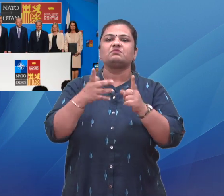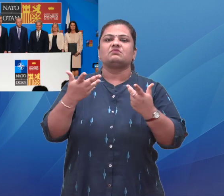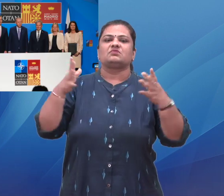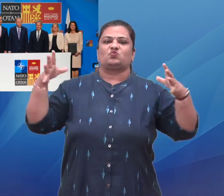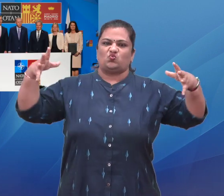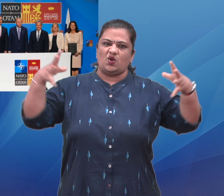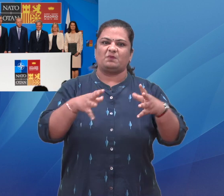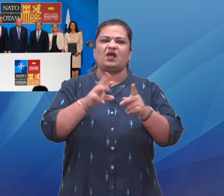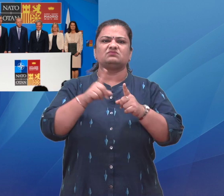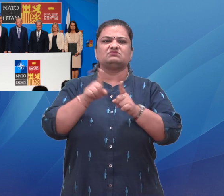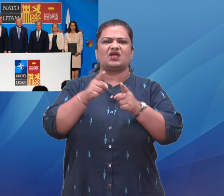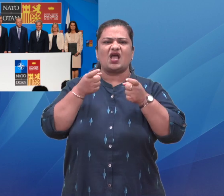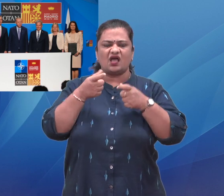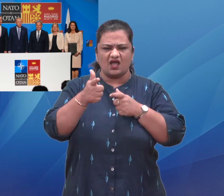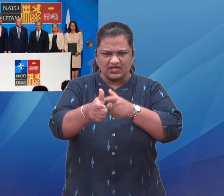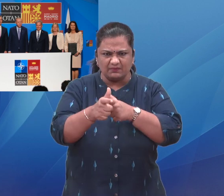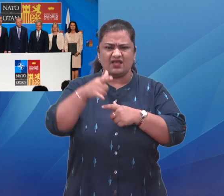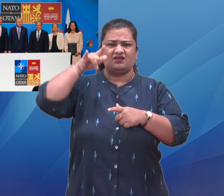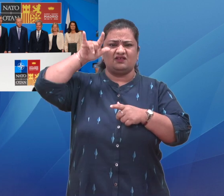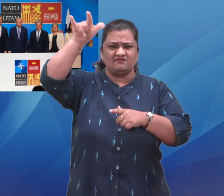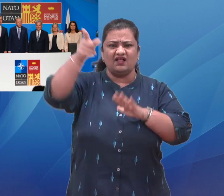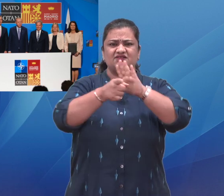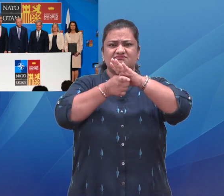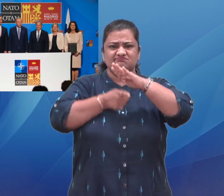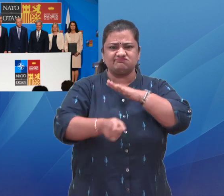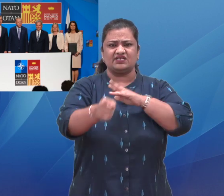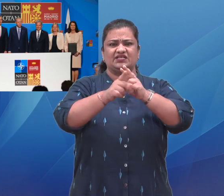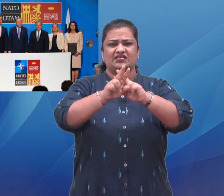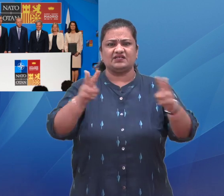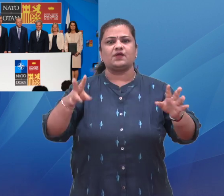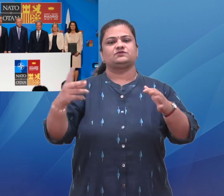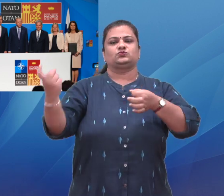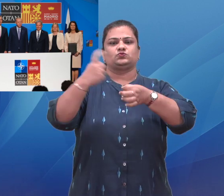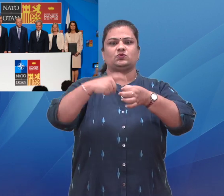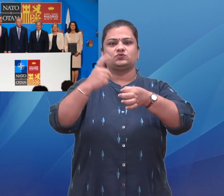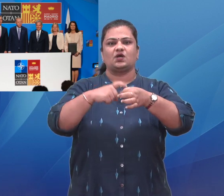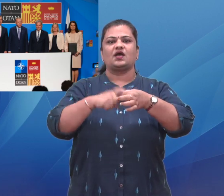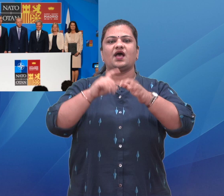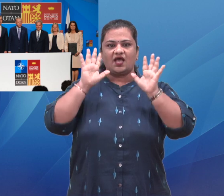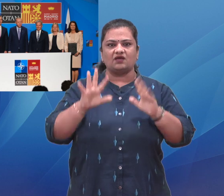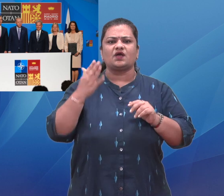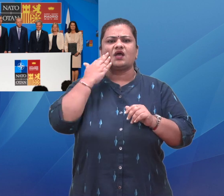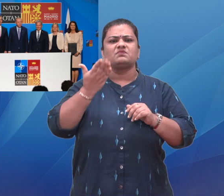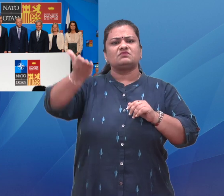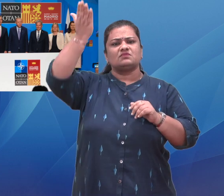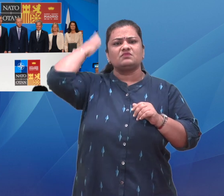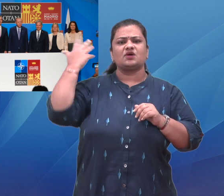armed alliance once the allied parliaments ratify the decision. It is the most significant expansion of the